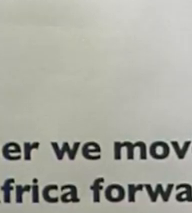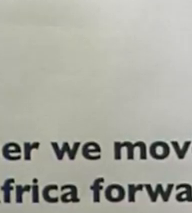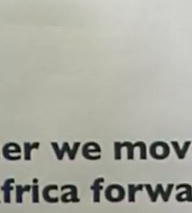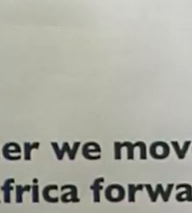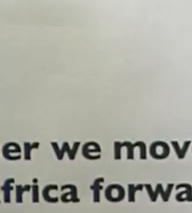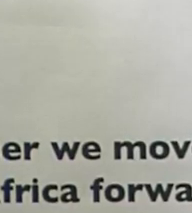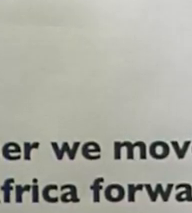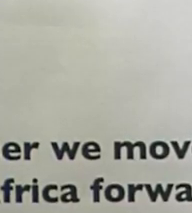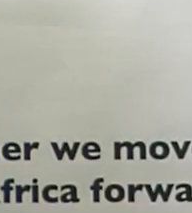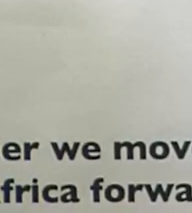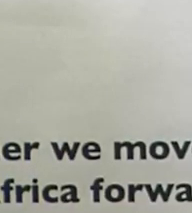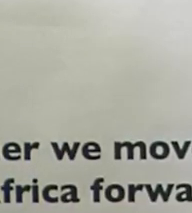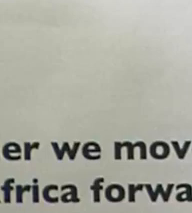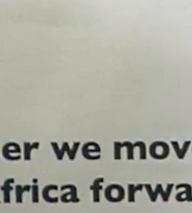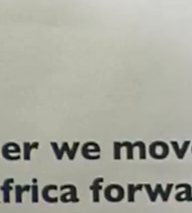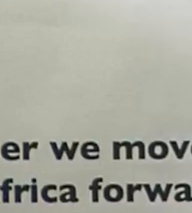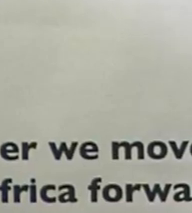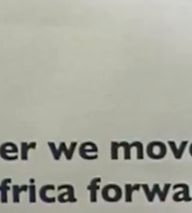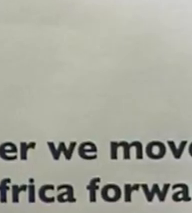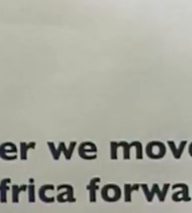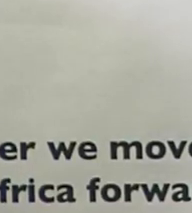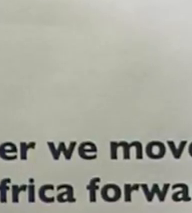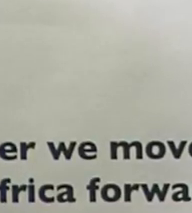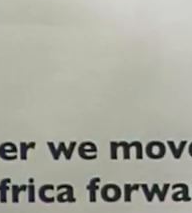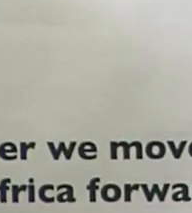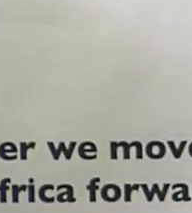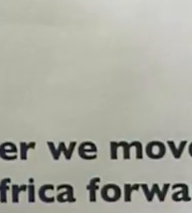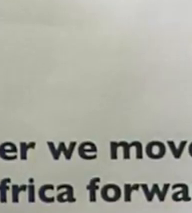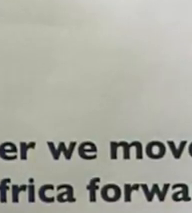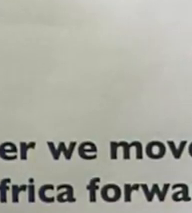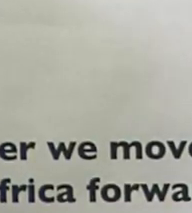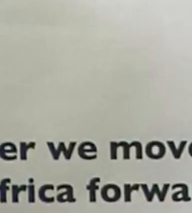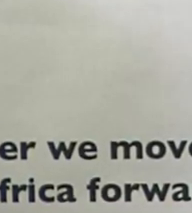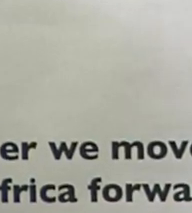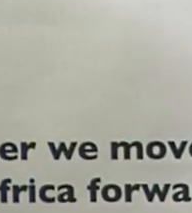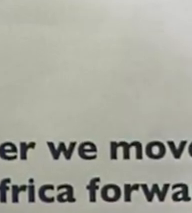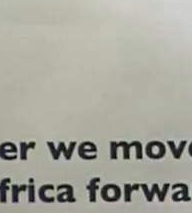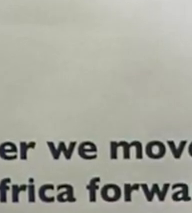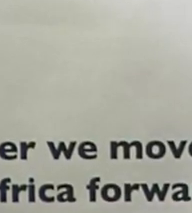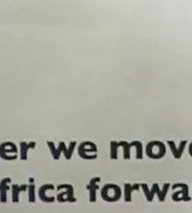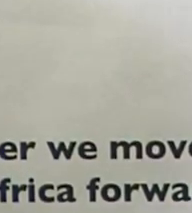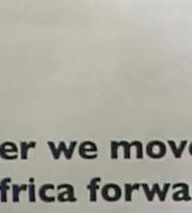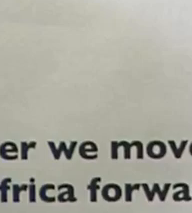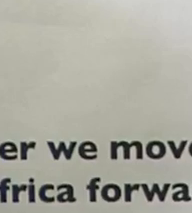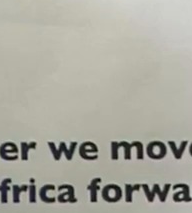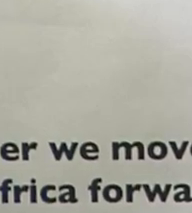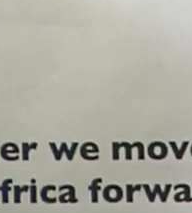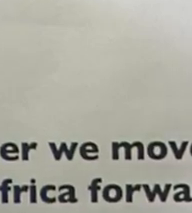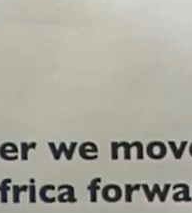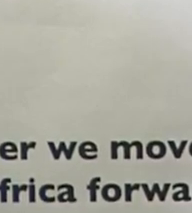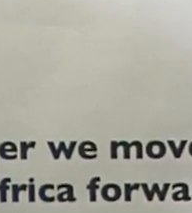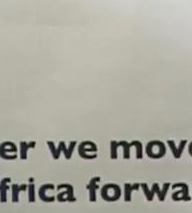repeat every time I'm with the media, of the toll-free number, which will direct you. It acts as a